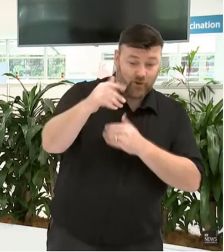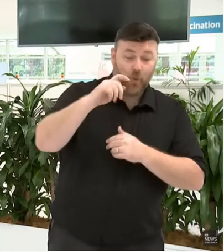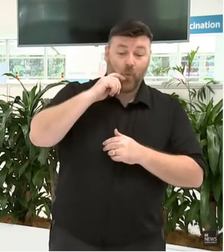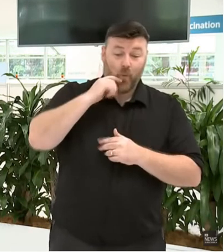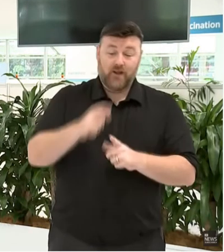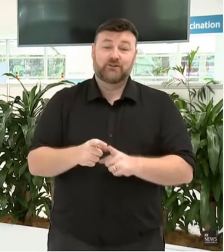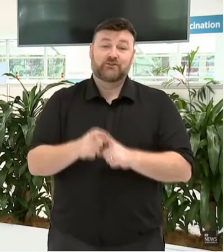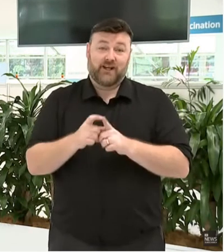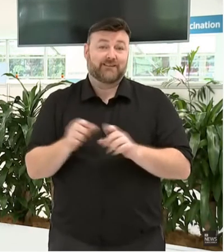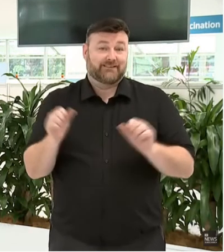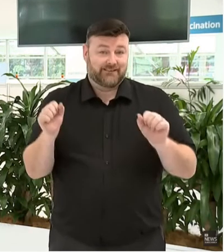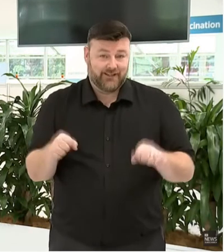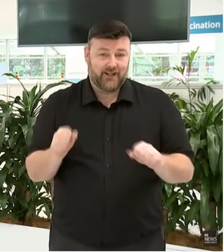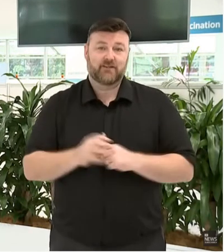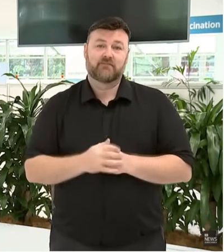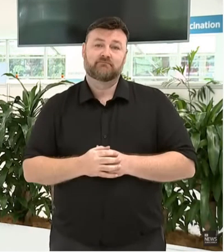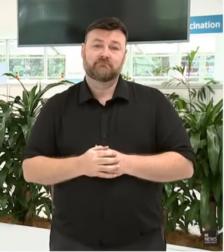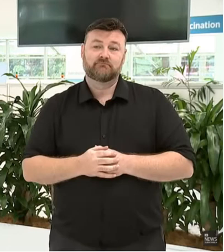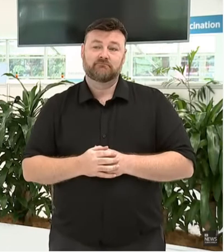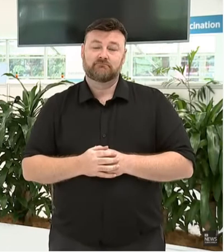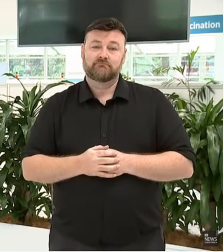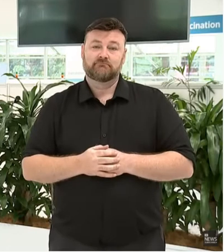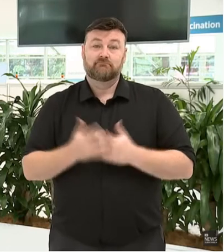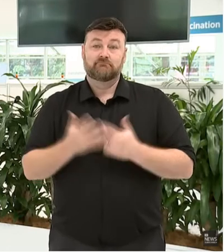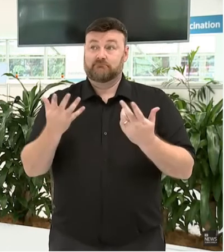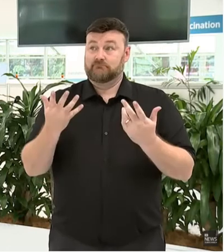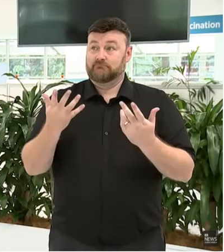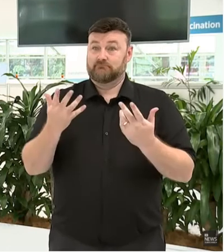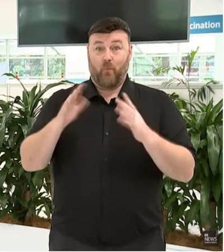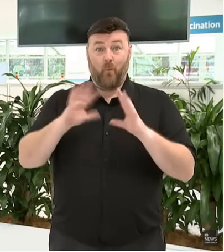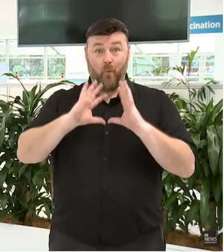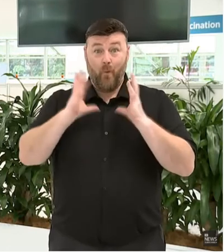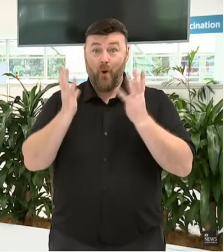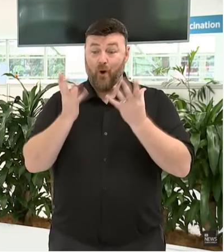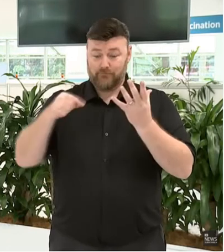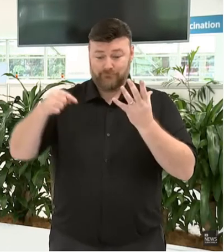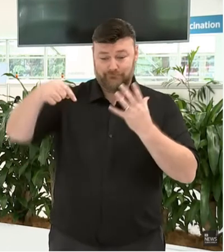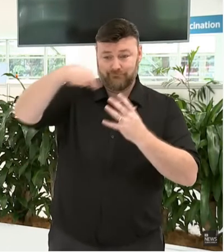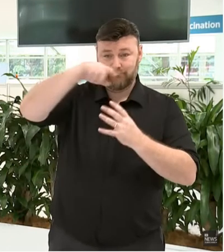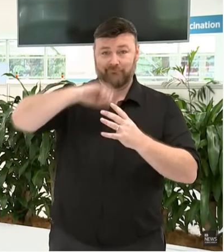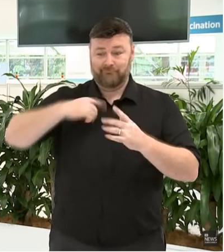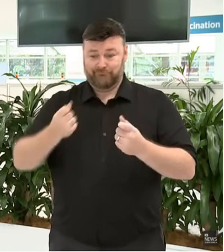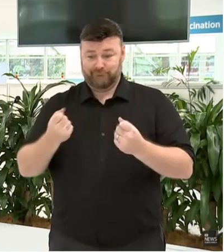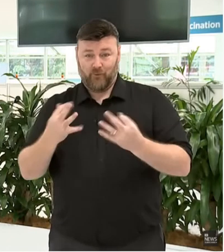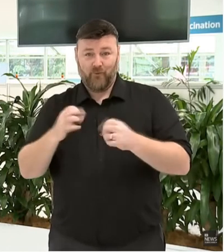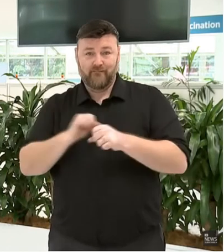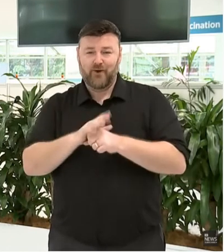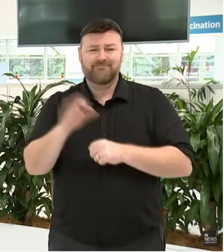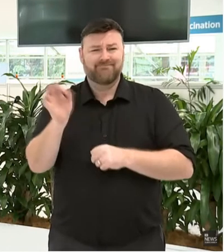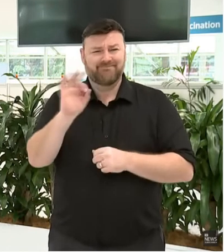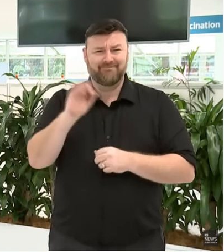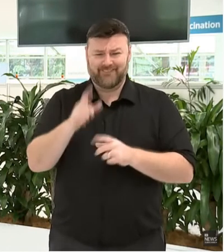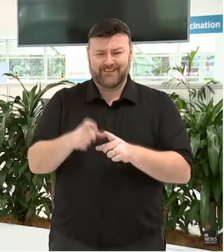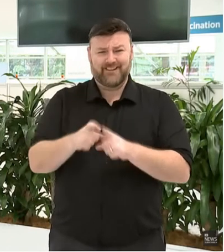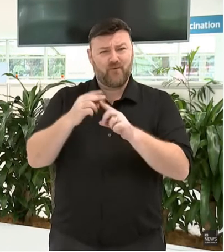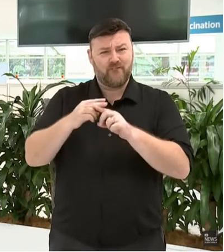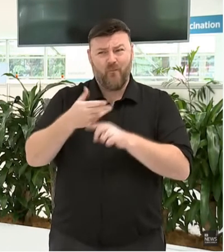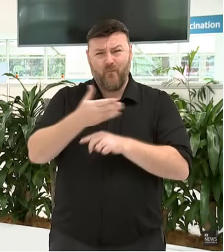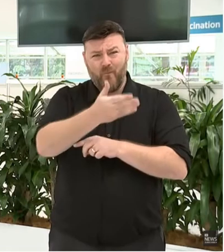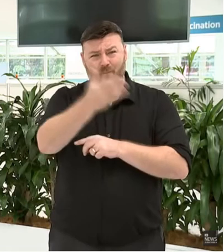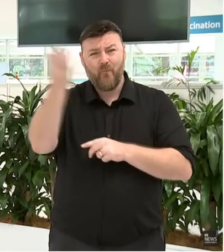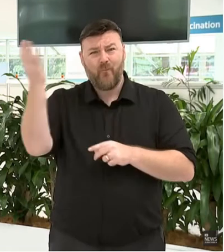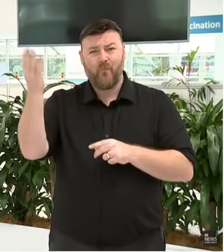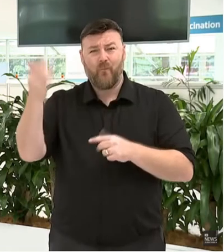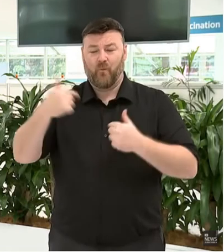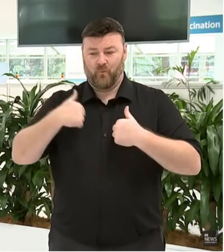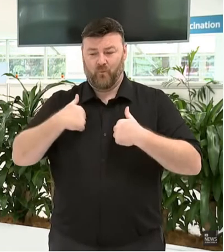no country in the world that is immune from COVID or the challenges that are posed by it. What we need to do is take